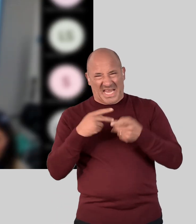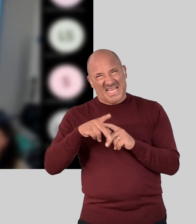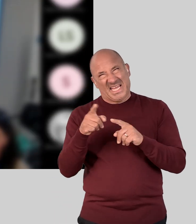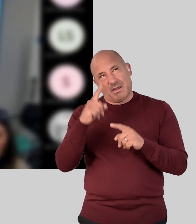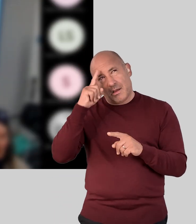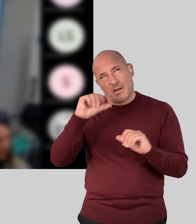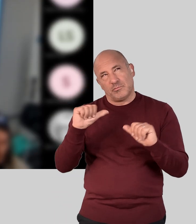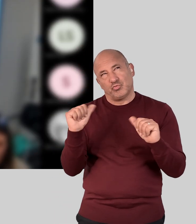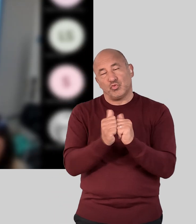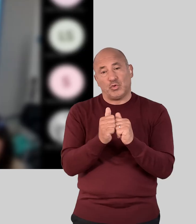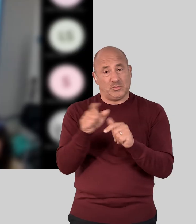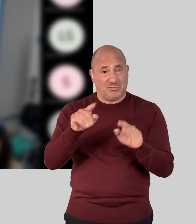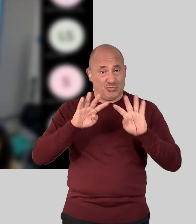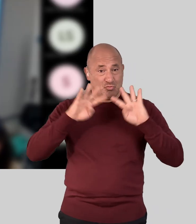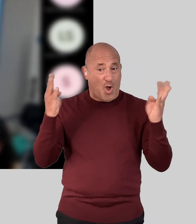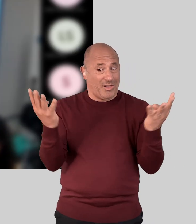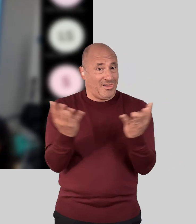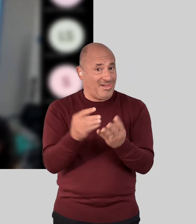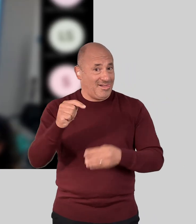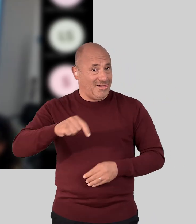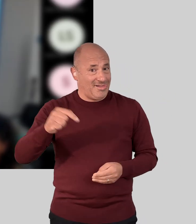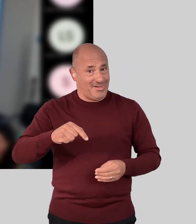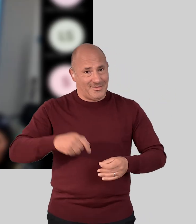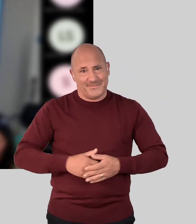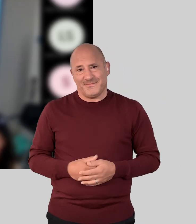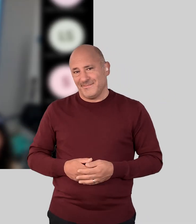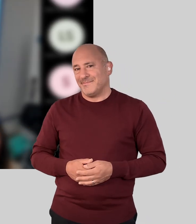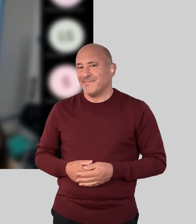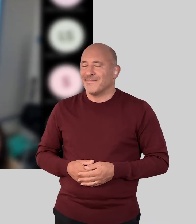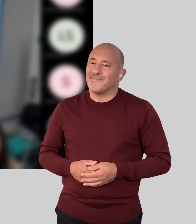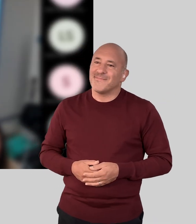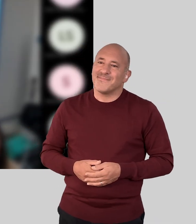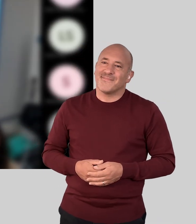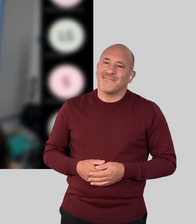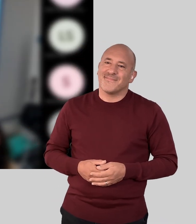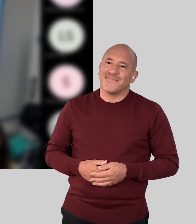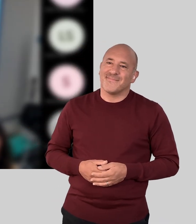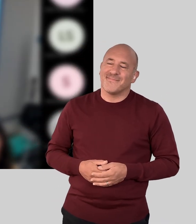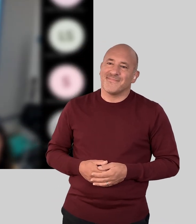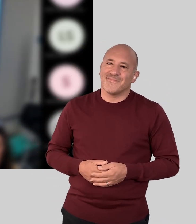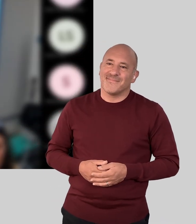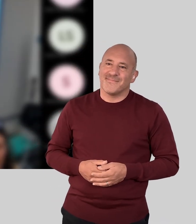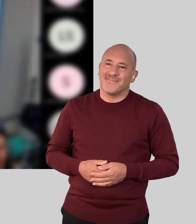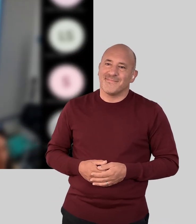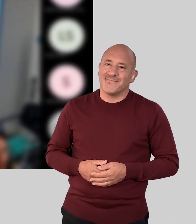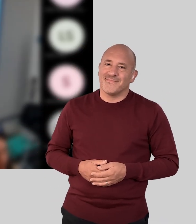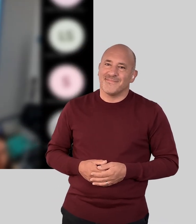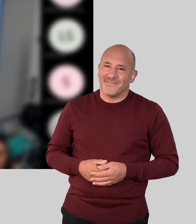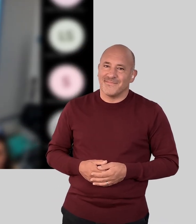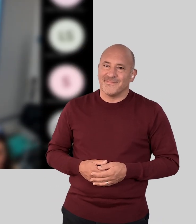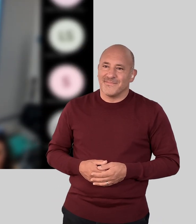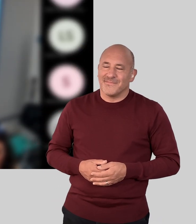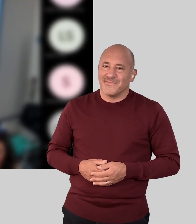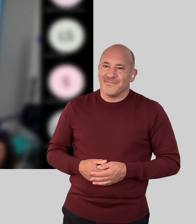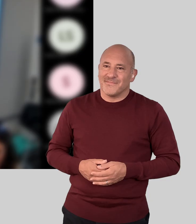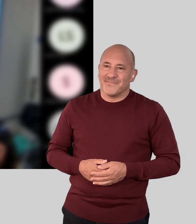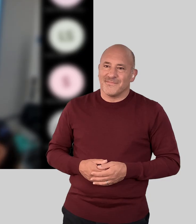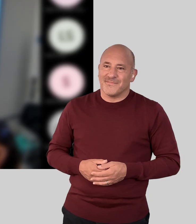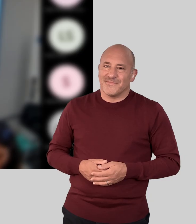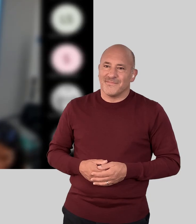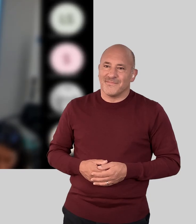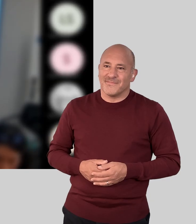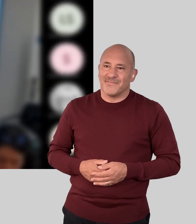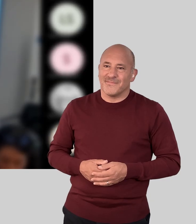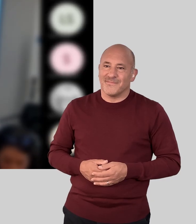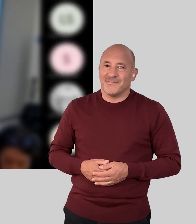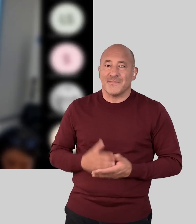dance in many cultures. And breaking was created with a circle in mind.